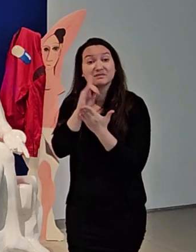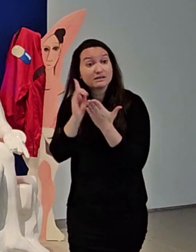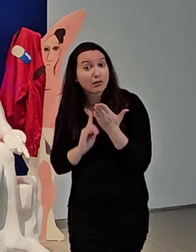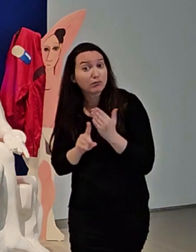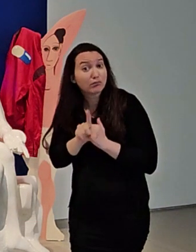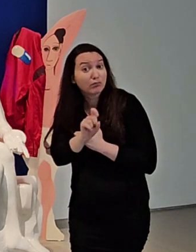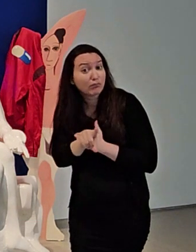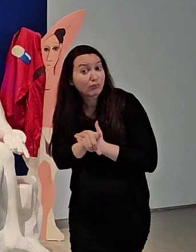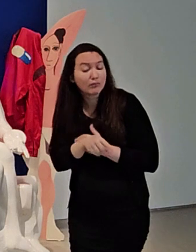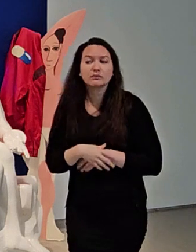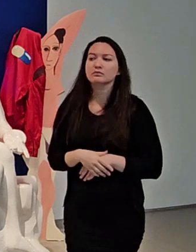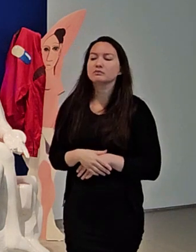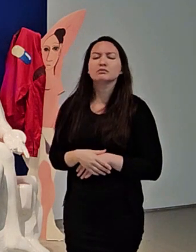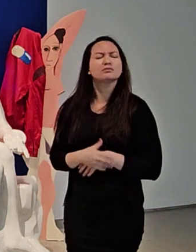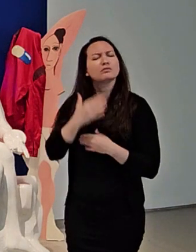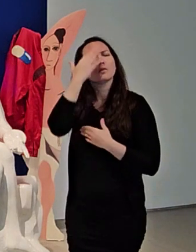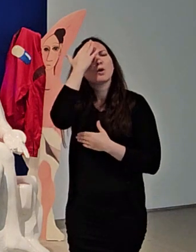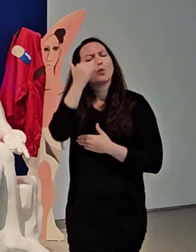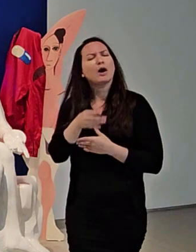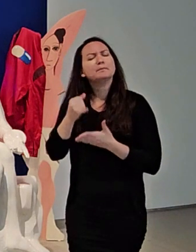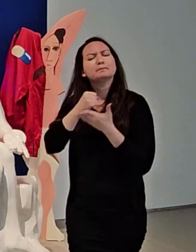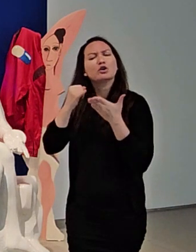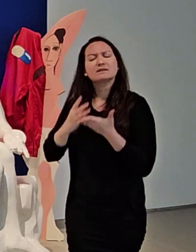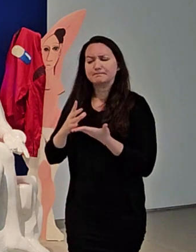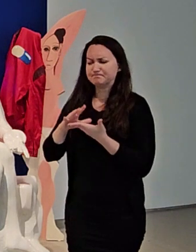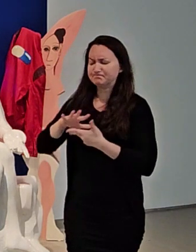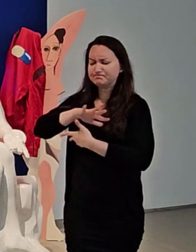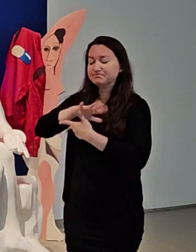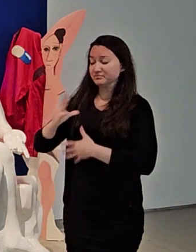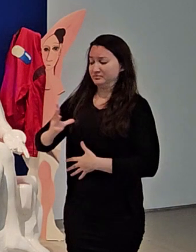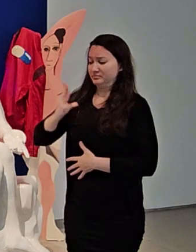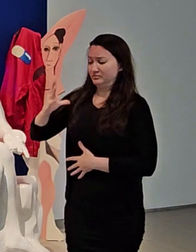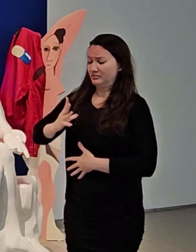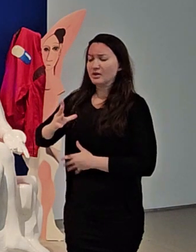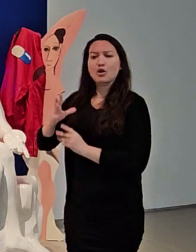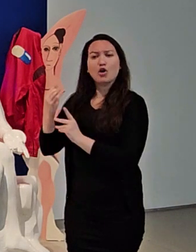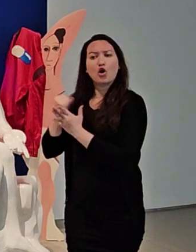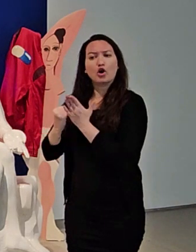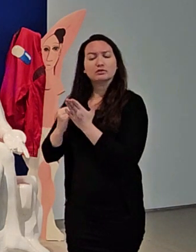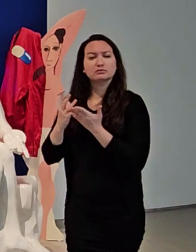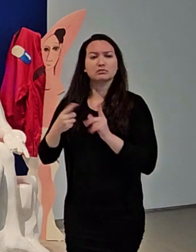The artist wants us to see that art is all around us, even when we least expect it.